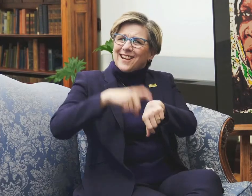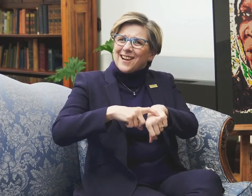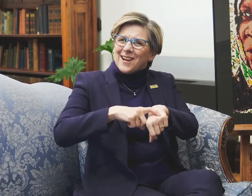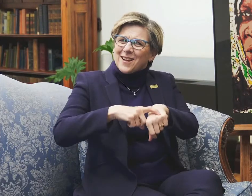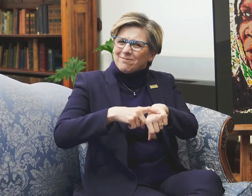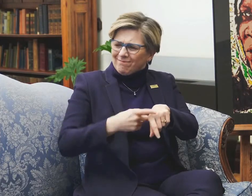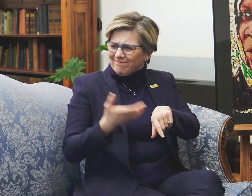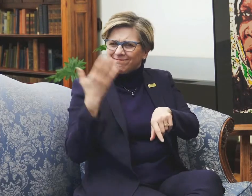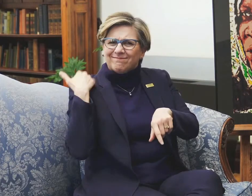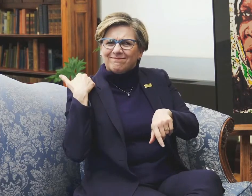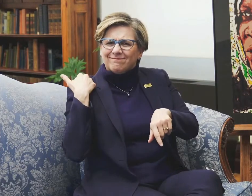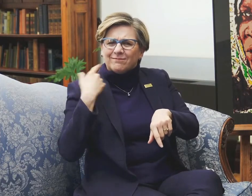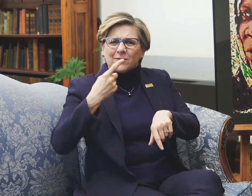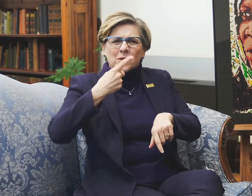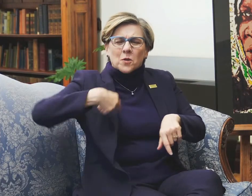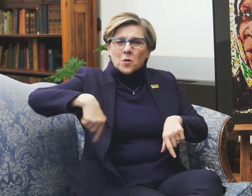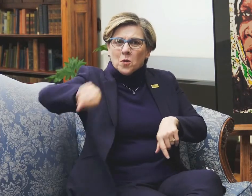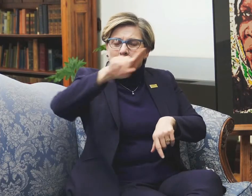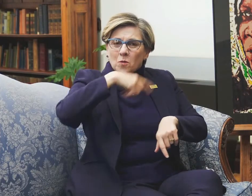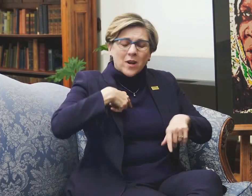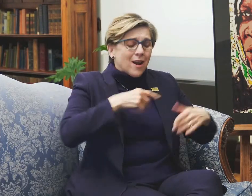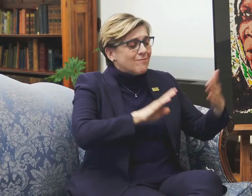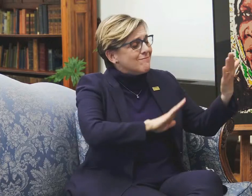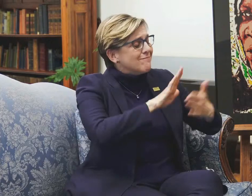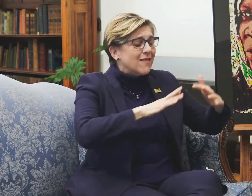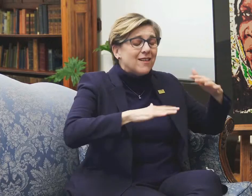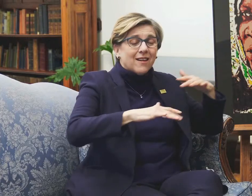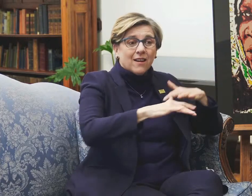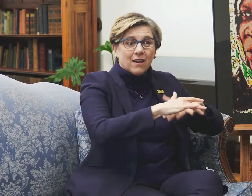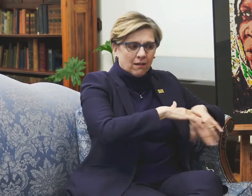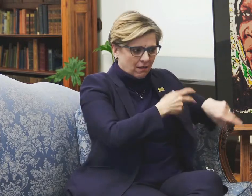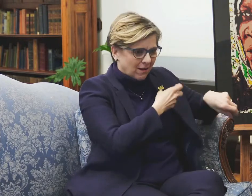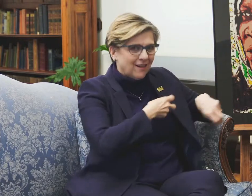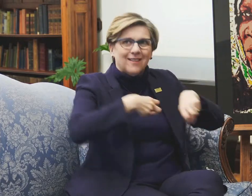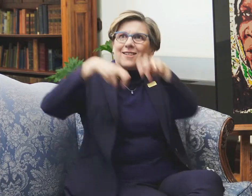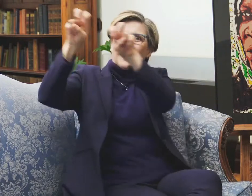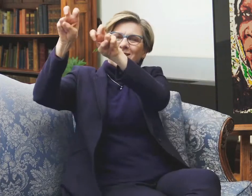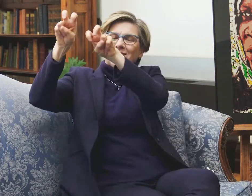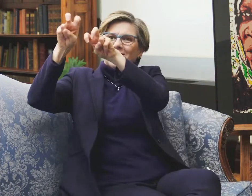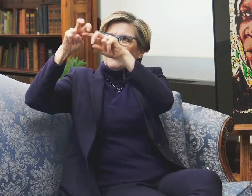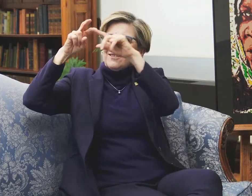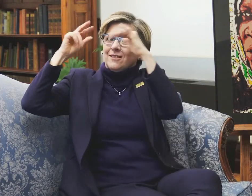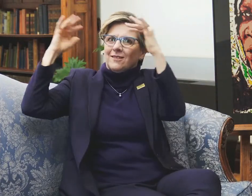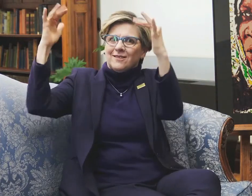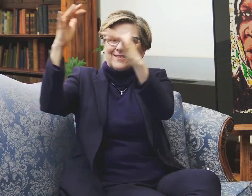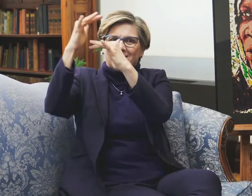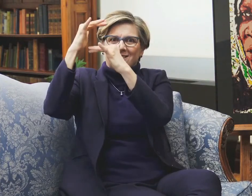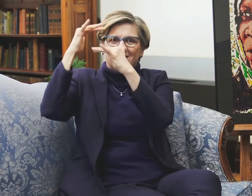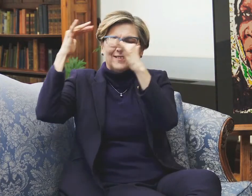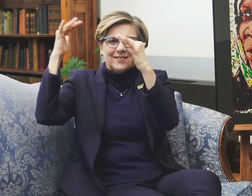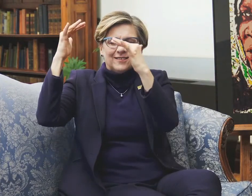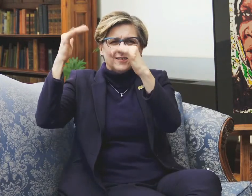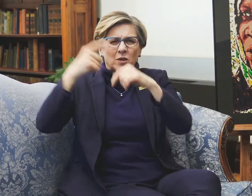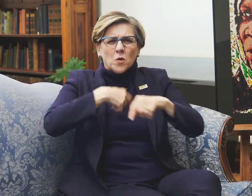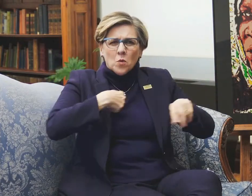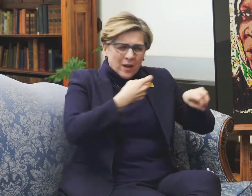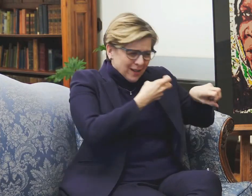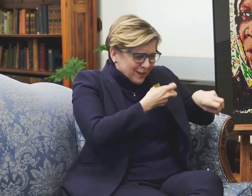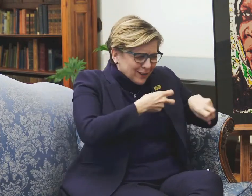It wasn't that long ago that we made the quick shift from operating in person on campus to becoming a virtual